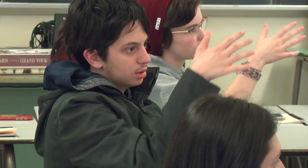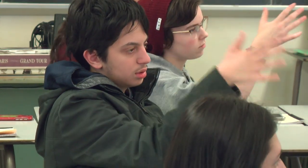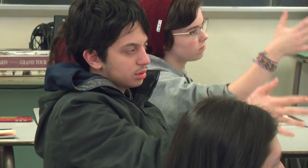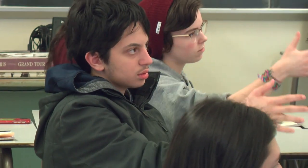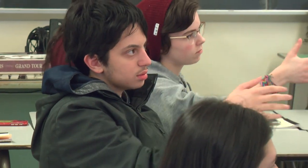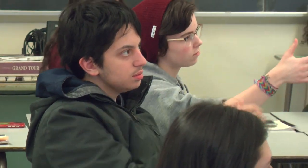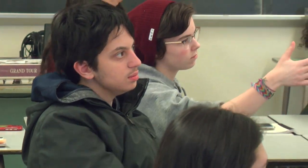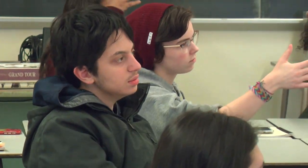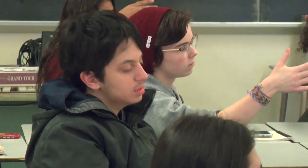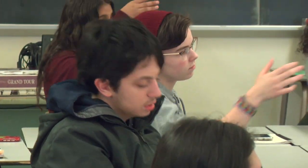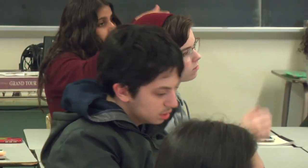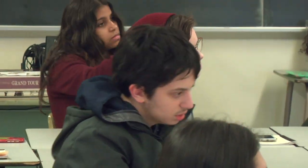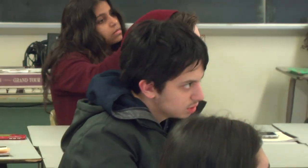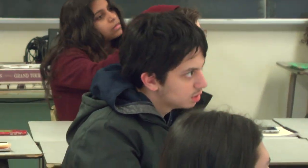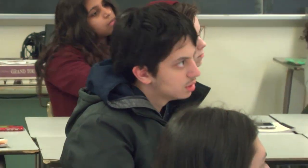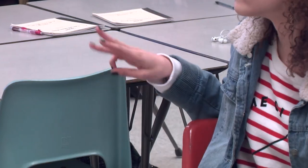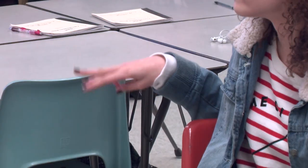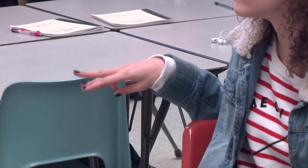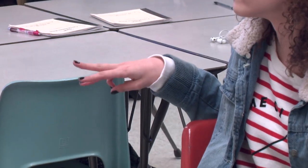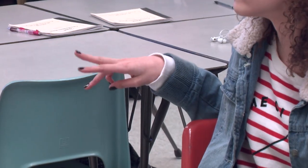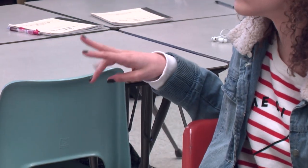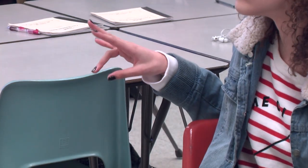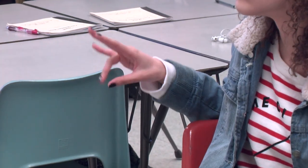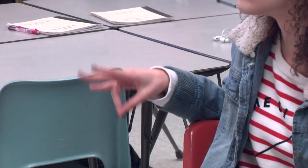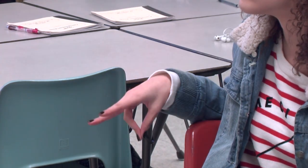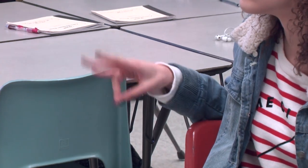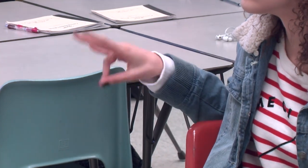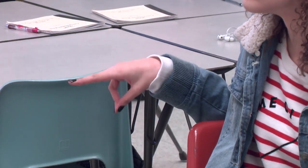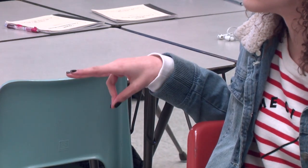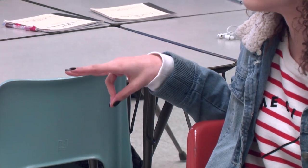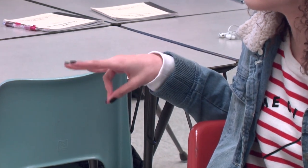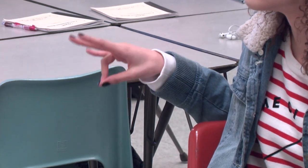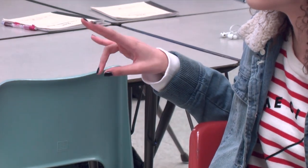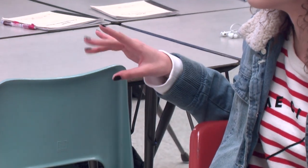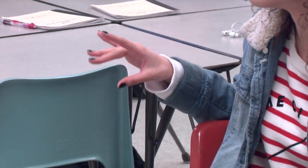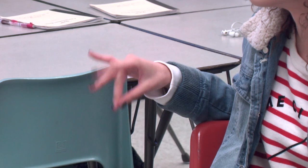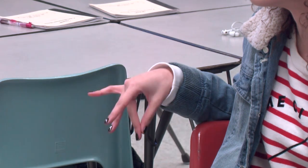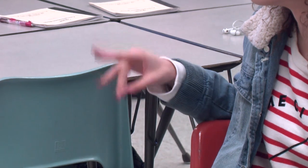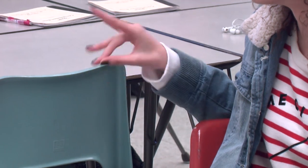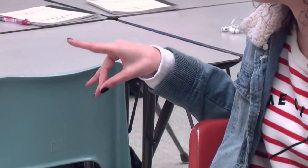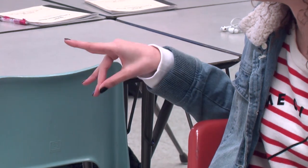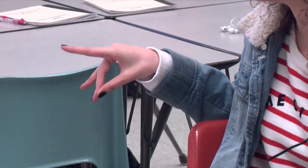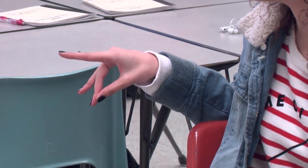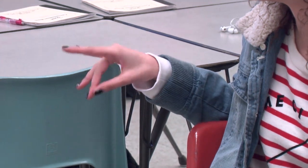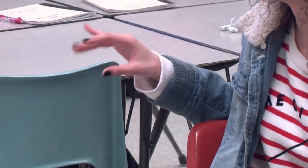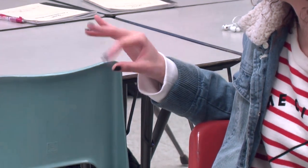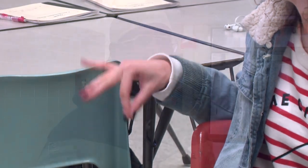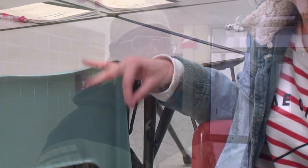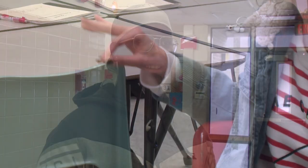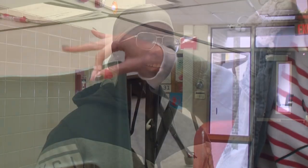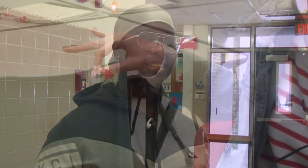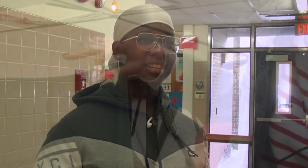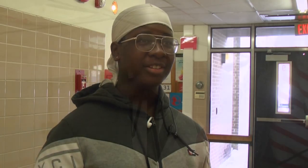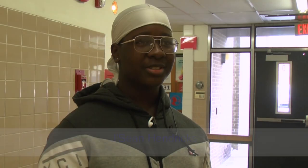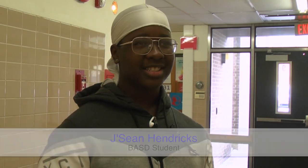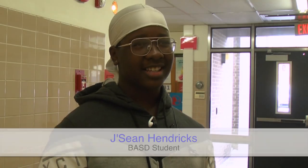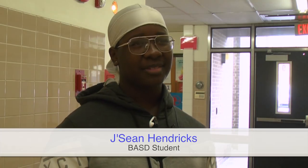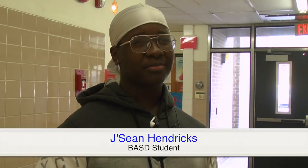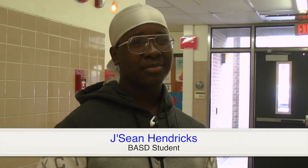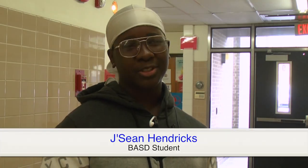an auditorium on the first day I can specifically remember me not knowing anything and the teacher's signing you know just to like put